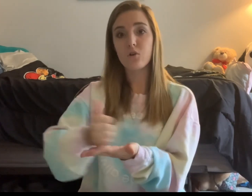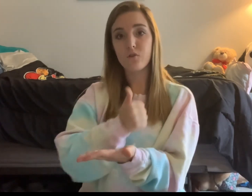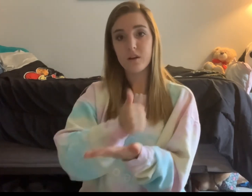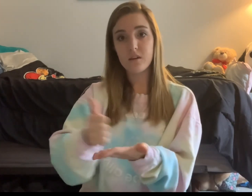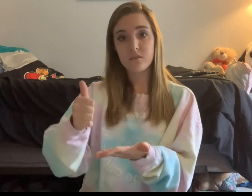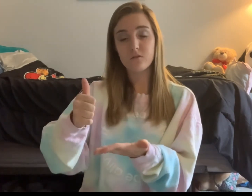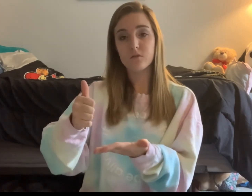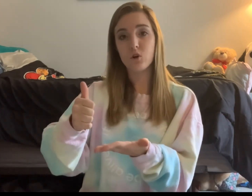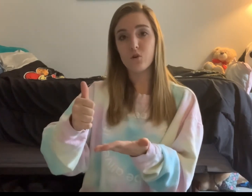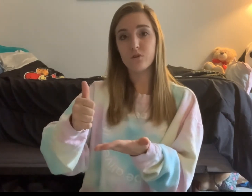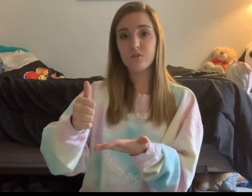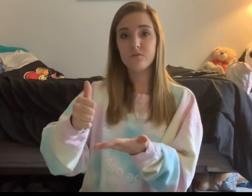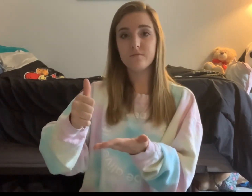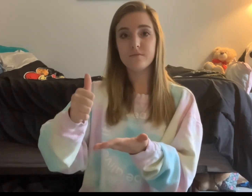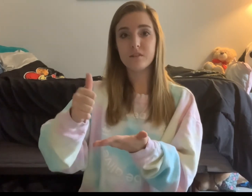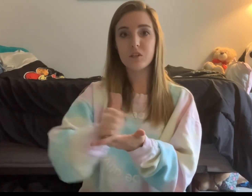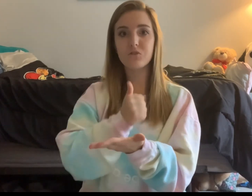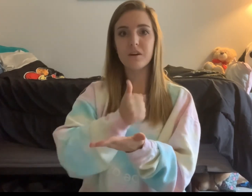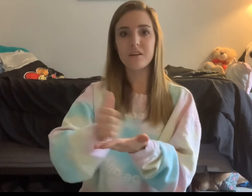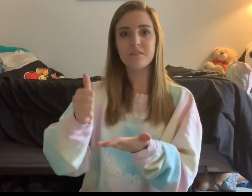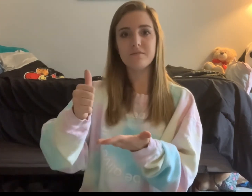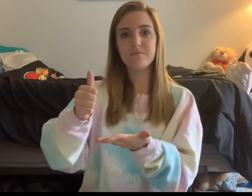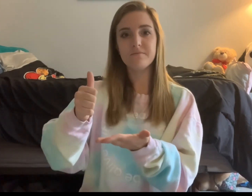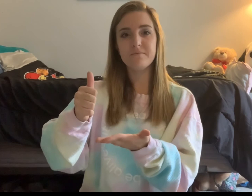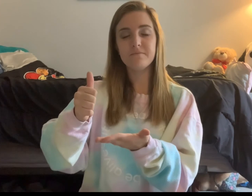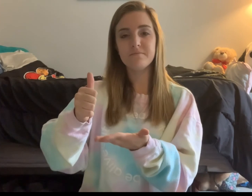credit or card, credit,